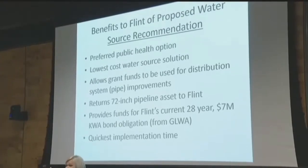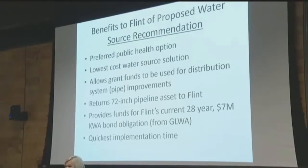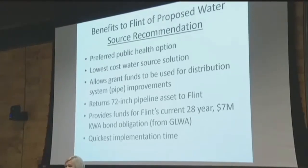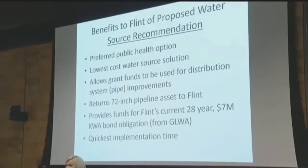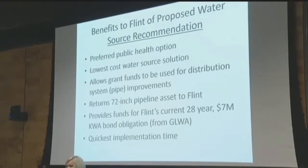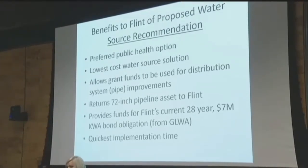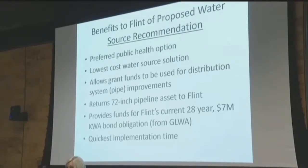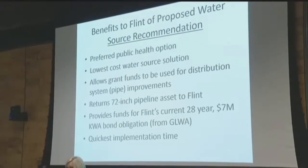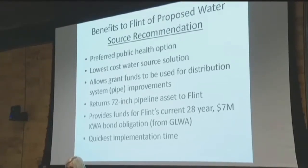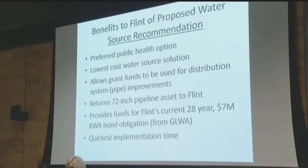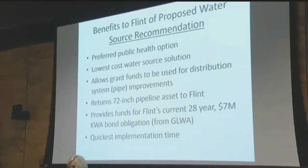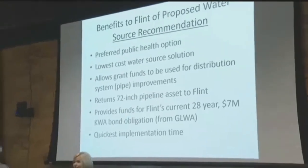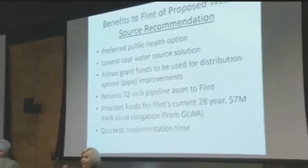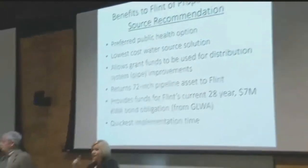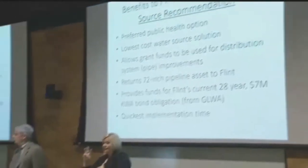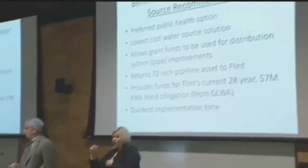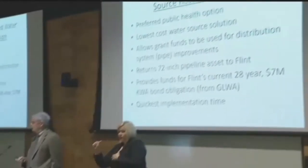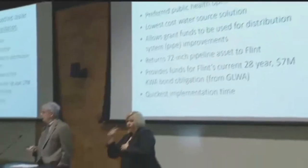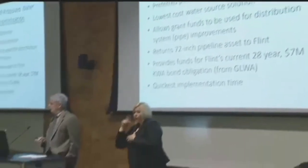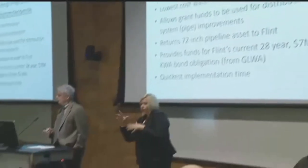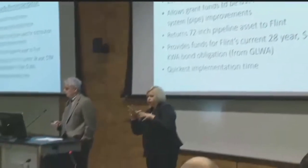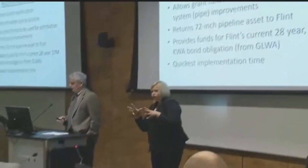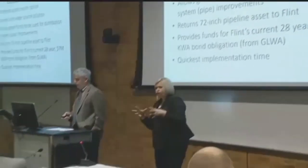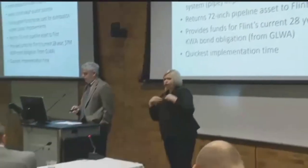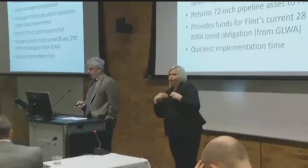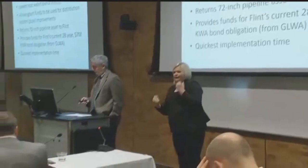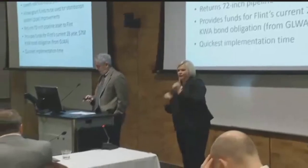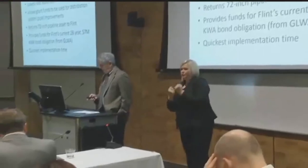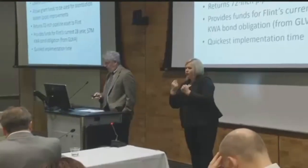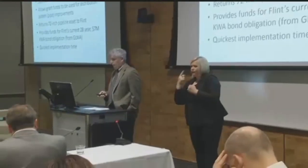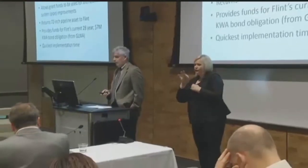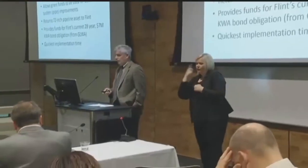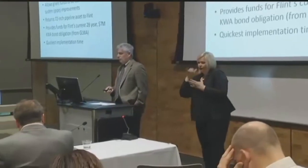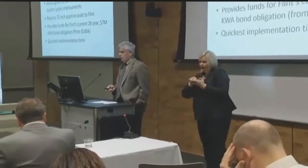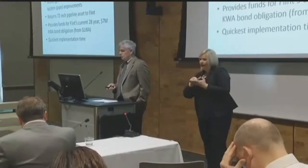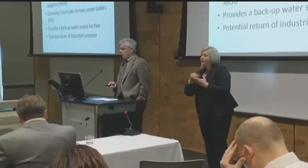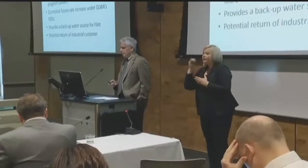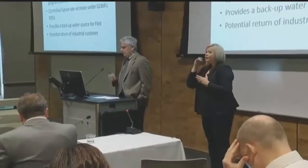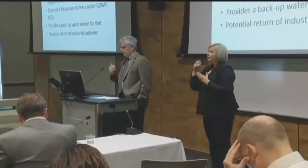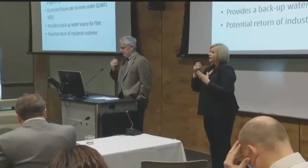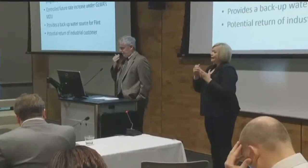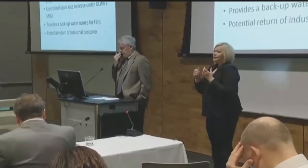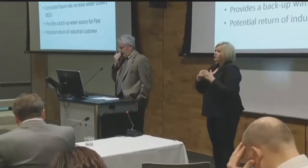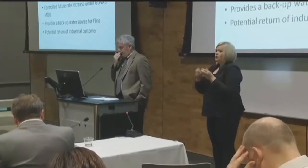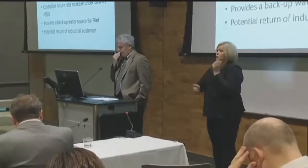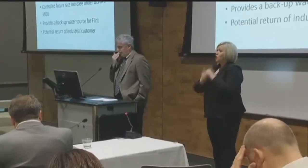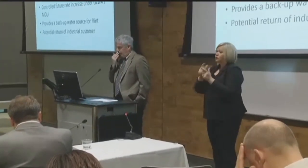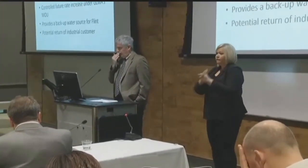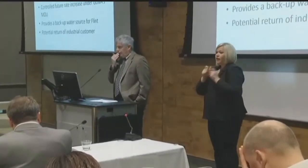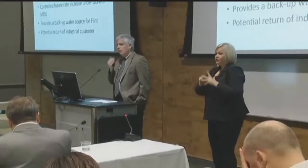million that Great Lakes Water will step up and support Flint with. The solution is the quickest implementation